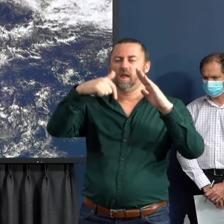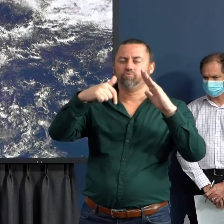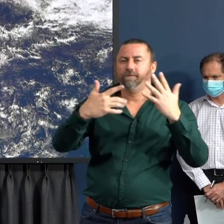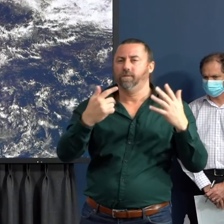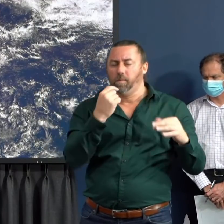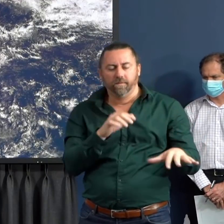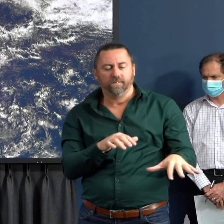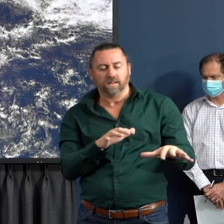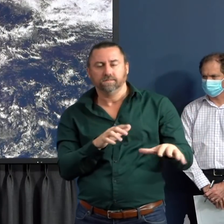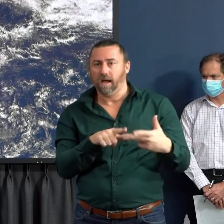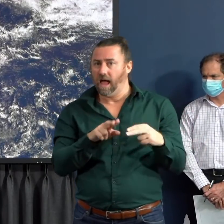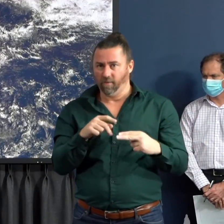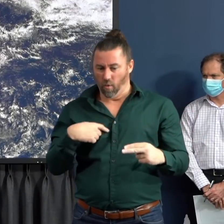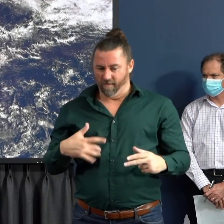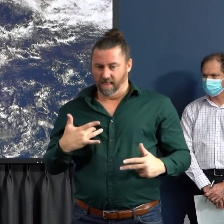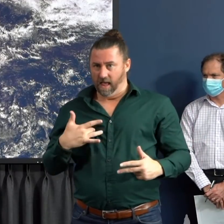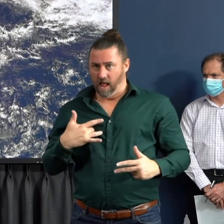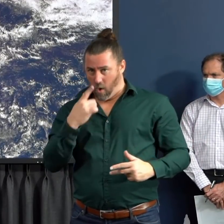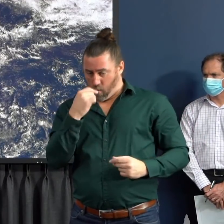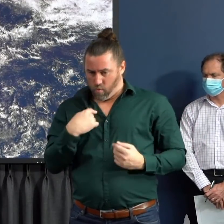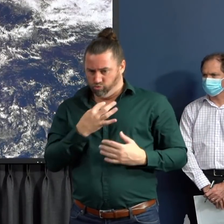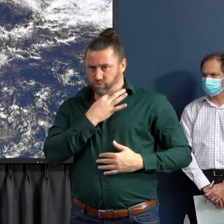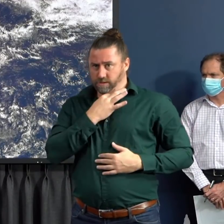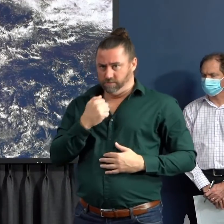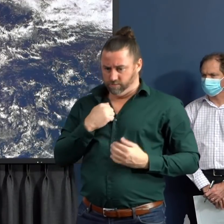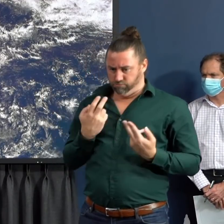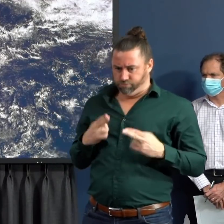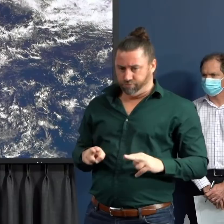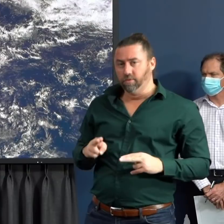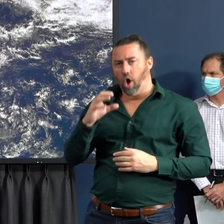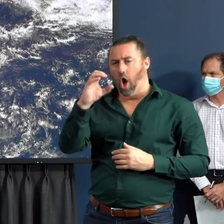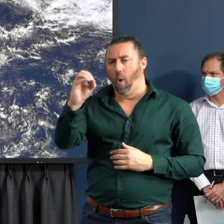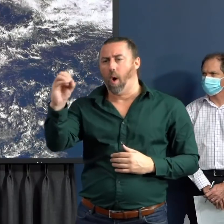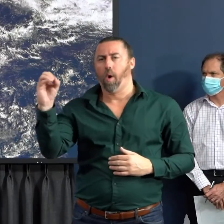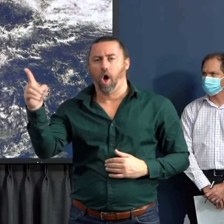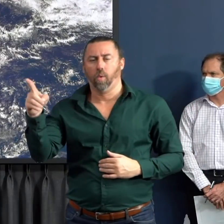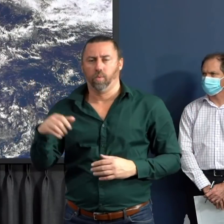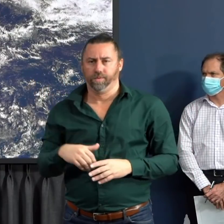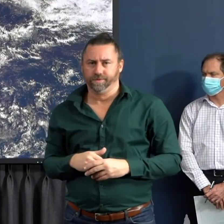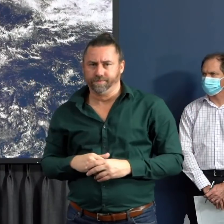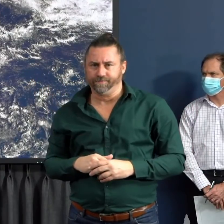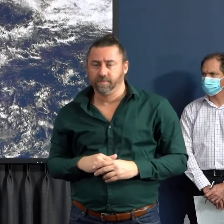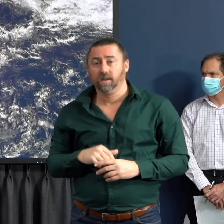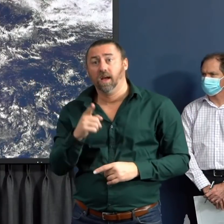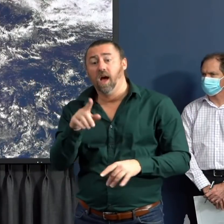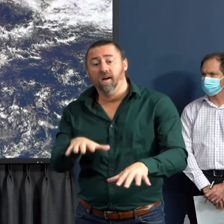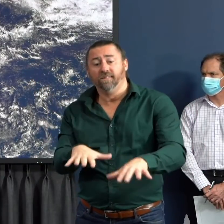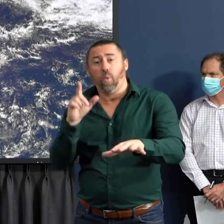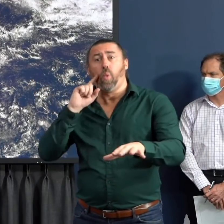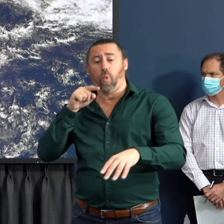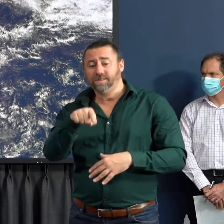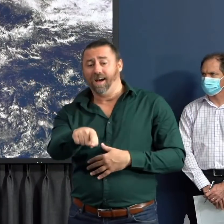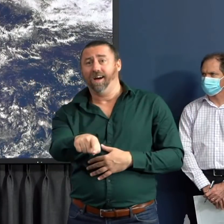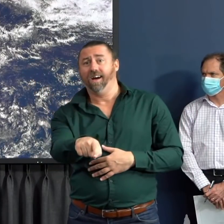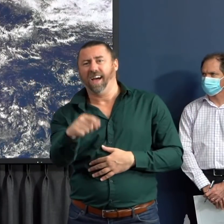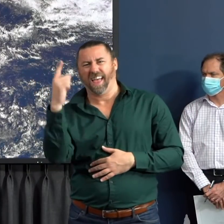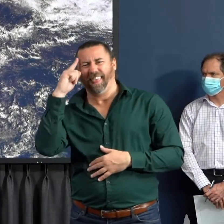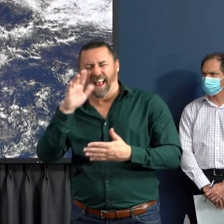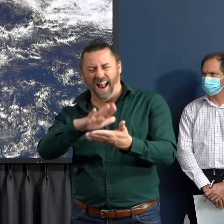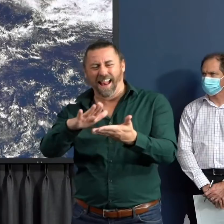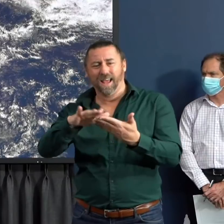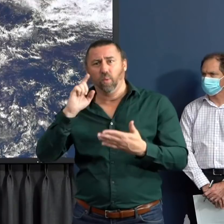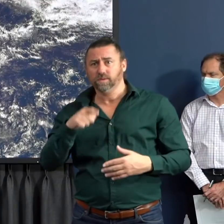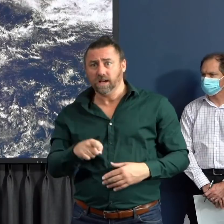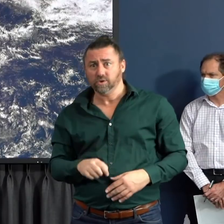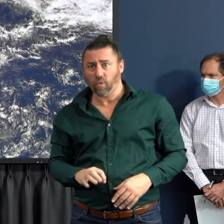please dial 000. The other warning is around the floodwaters themselves. They contain a lot of contaminants. Please